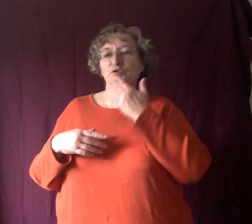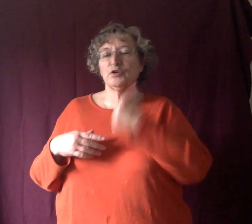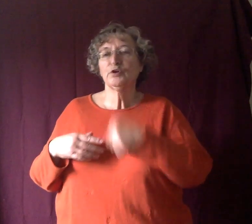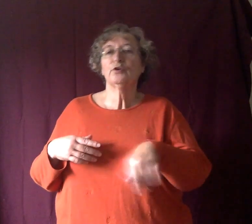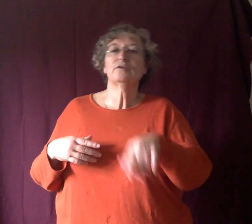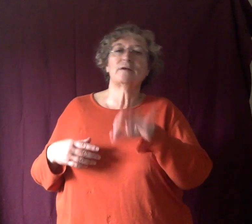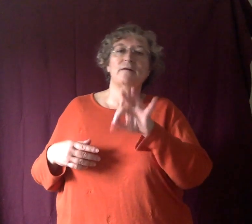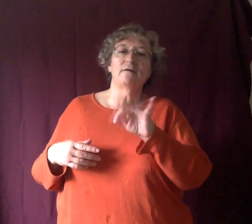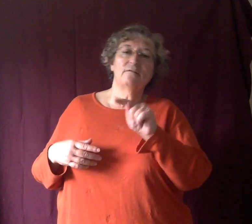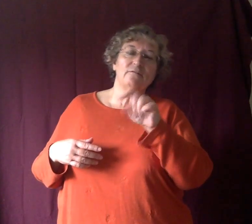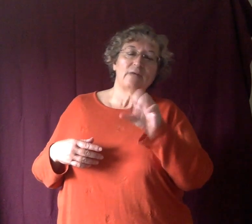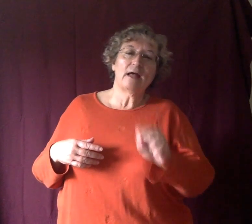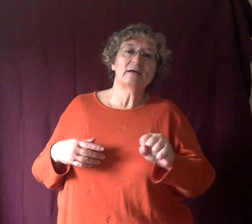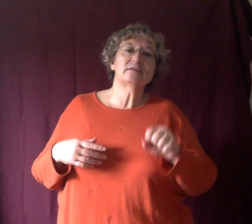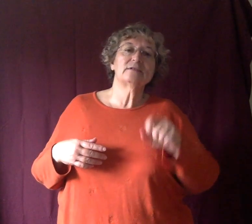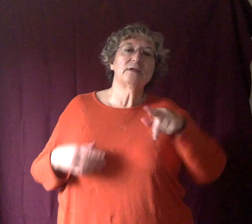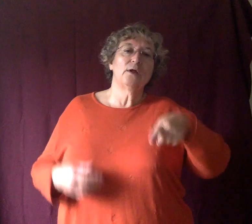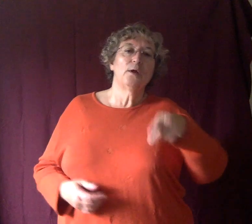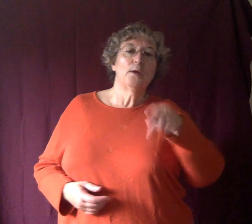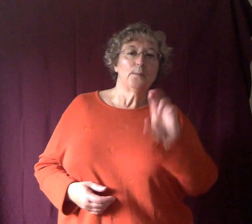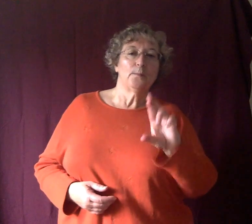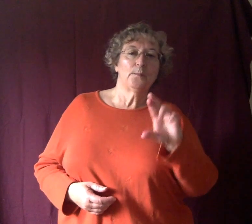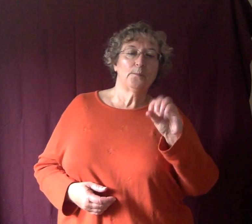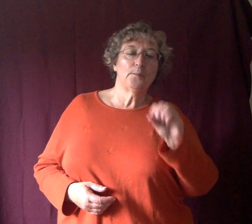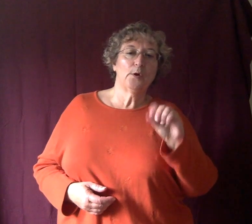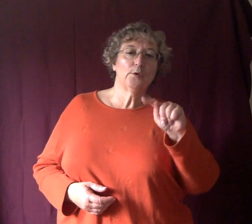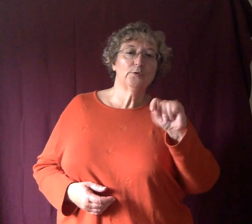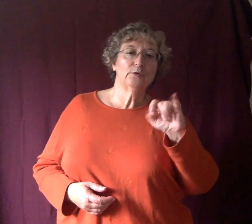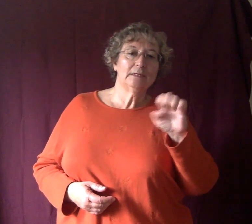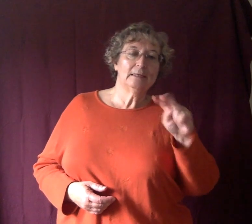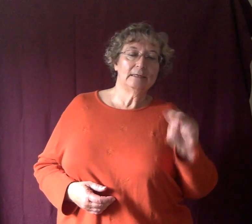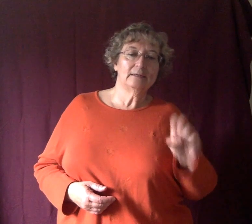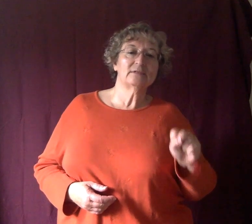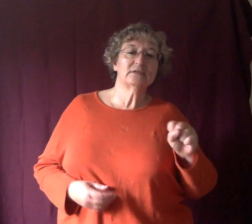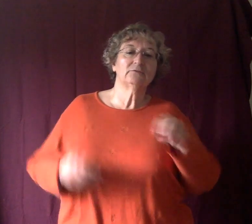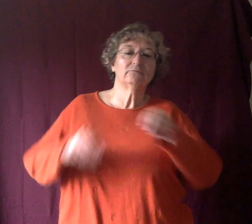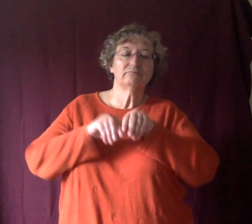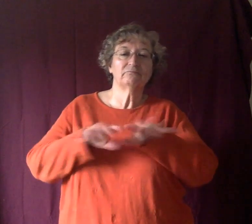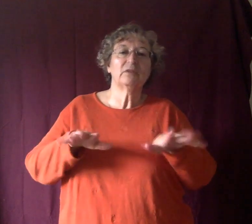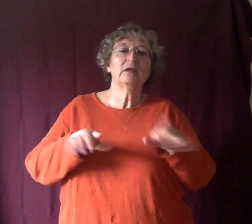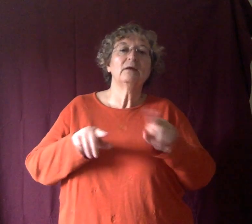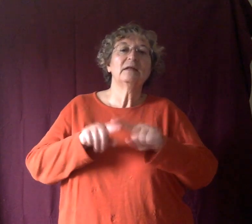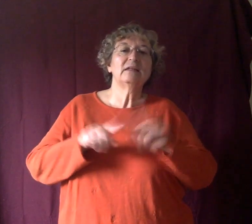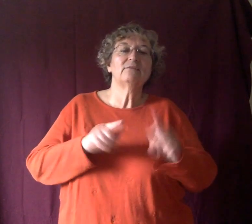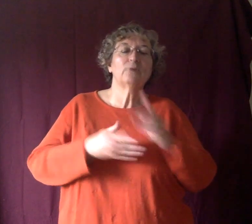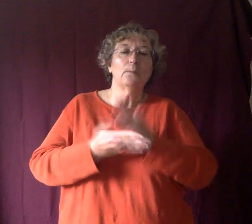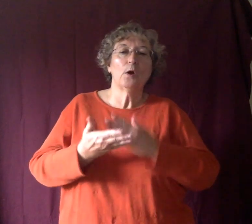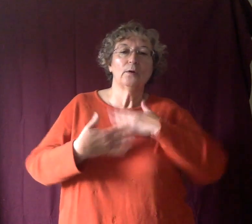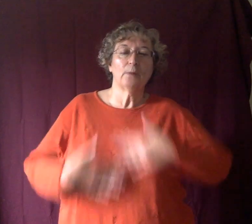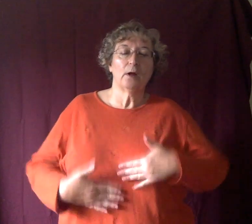to every other tissue in your body. The small intestine, primarily the duodenum and the jejunum, the first two